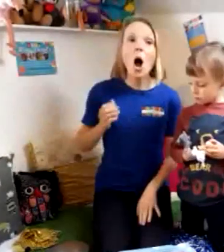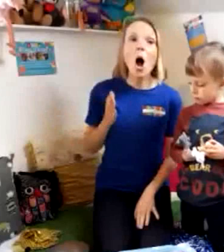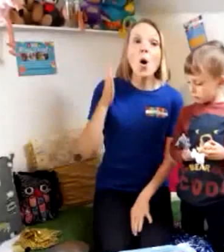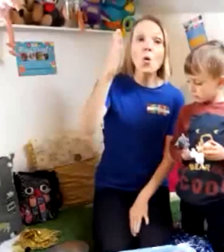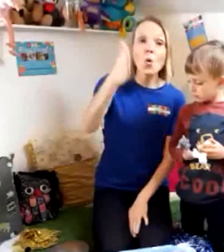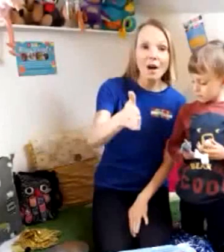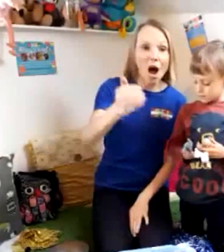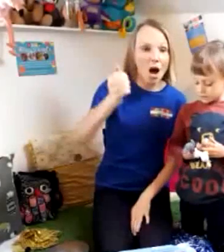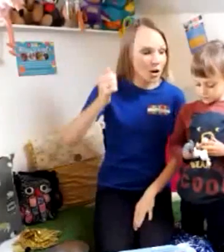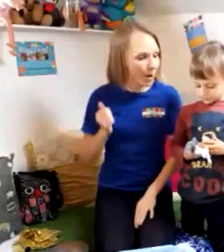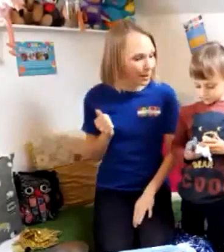Oh,